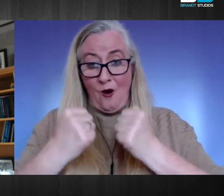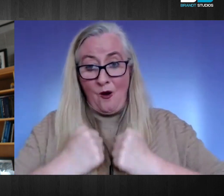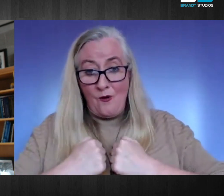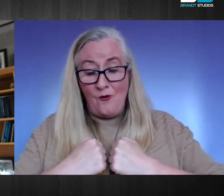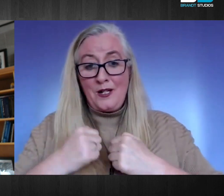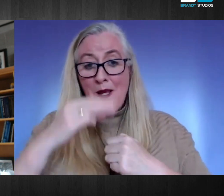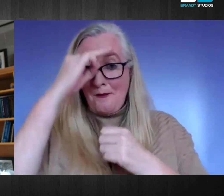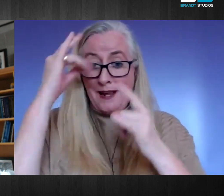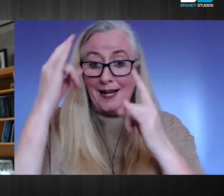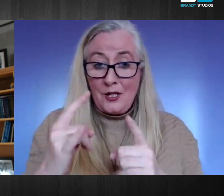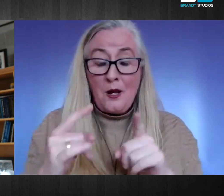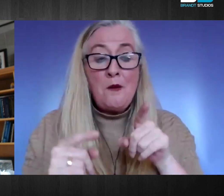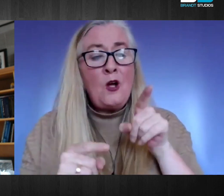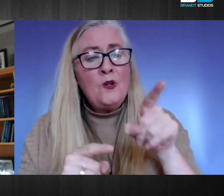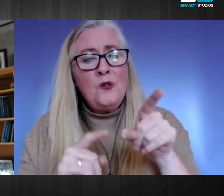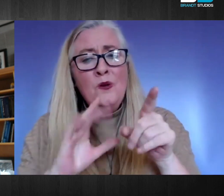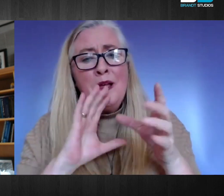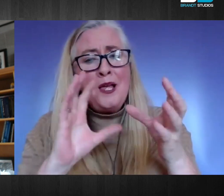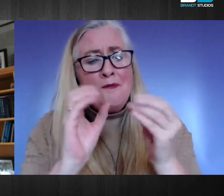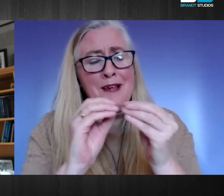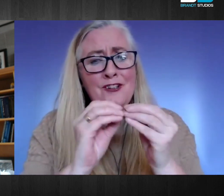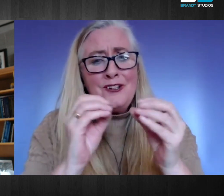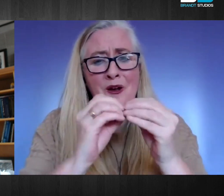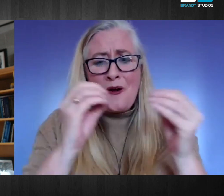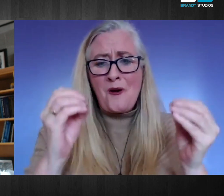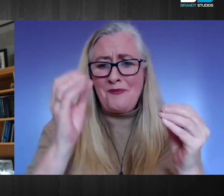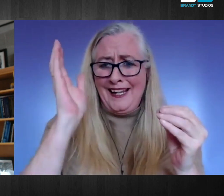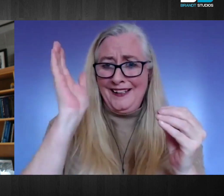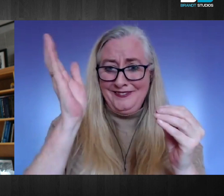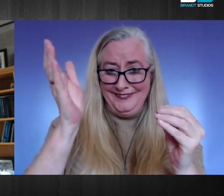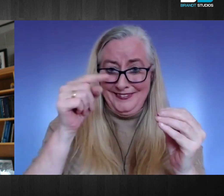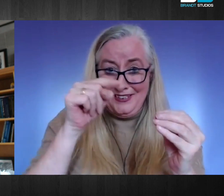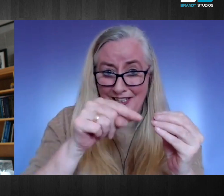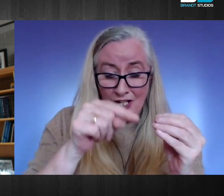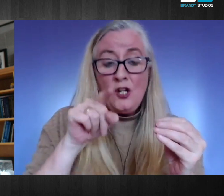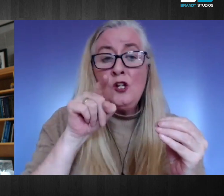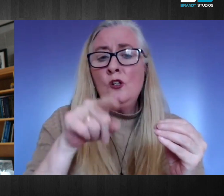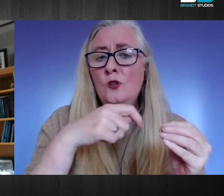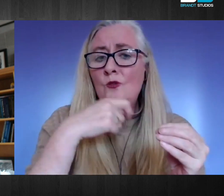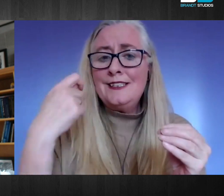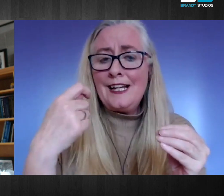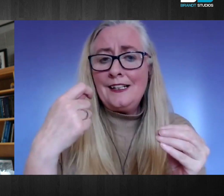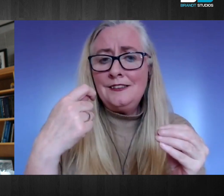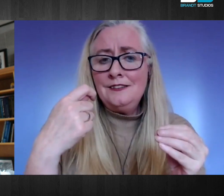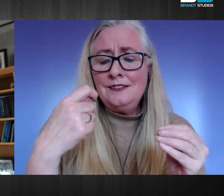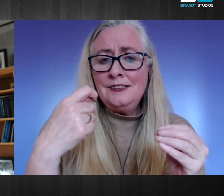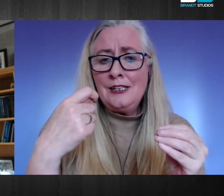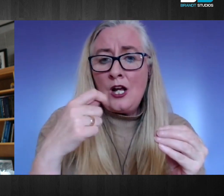your opening comments, I think that the pressure and the emphasis on a rapid